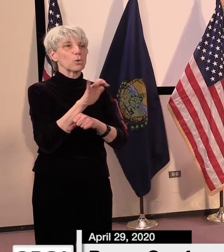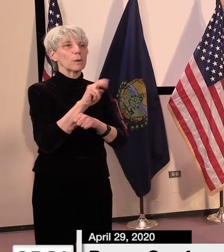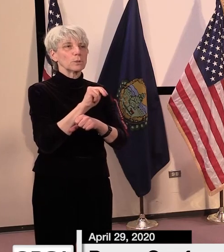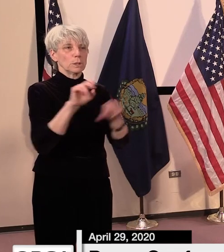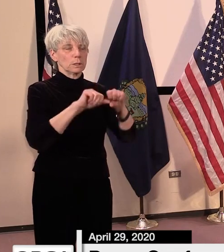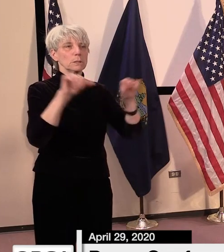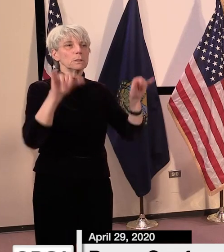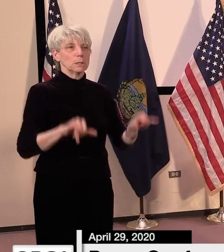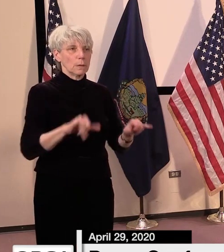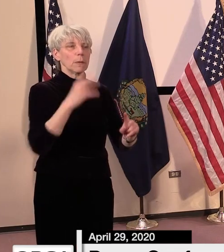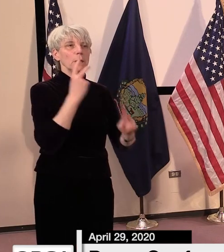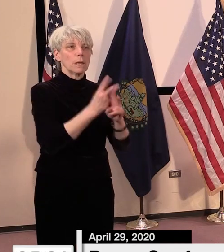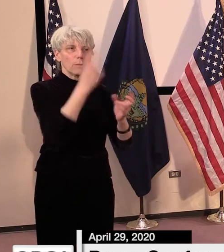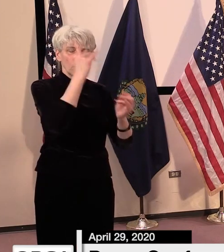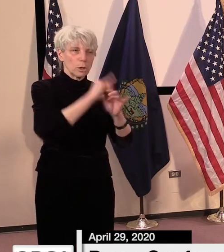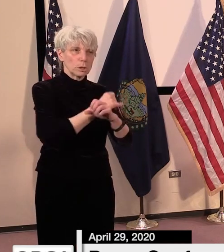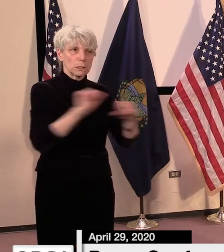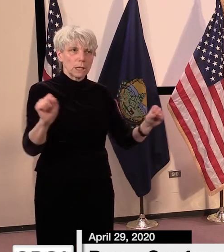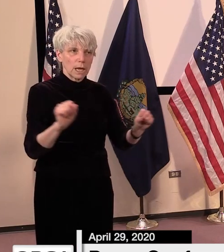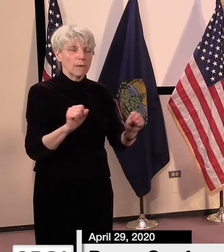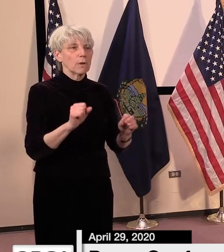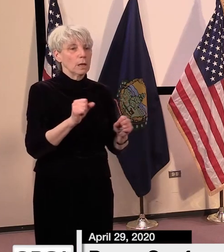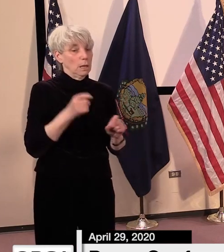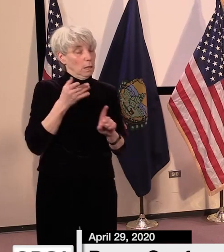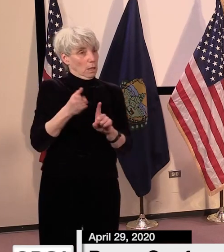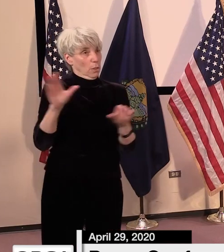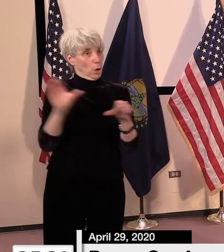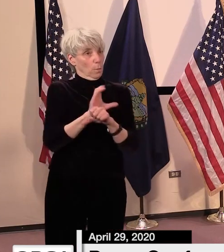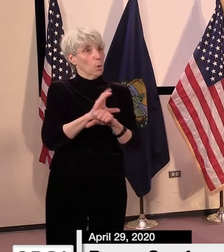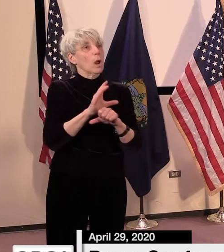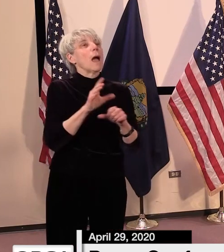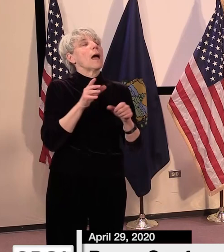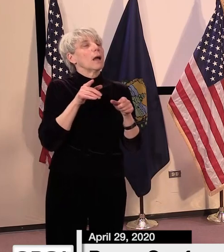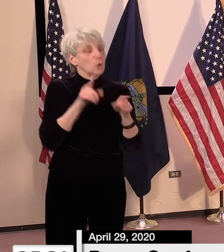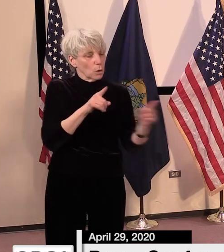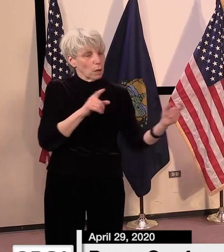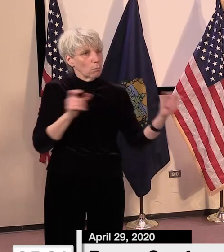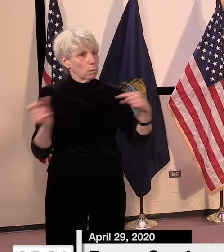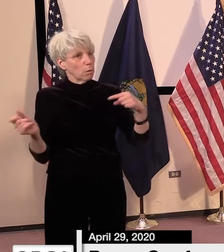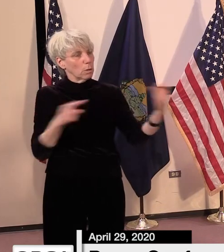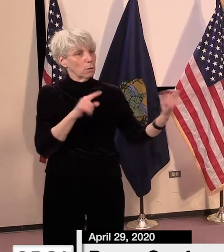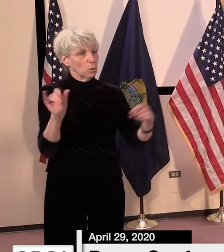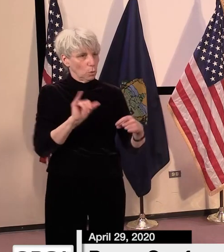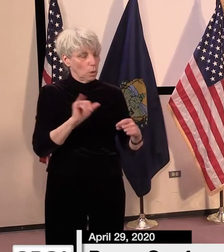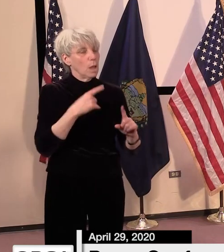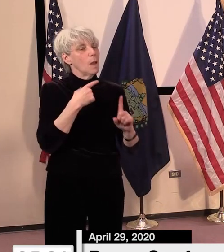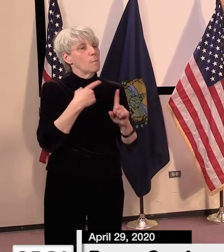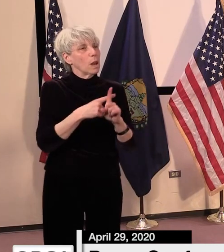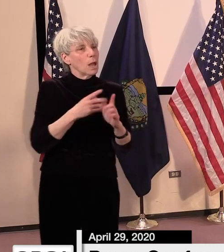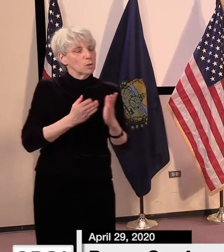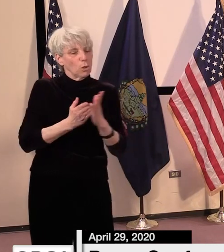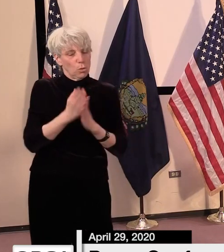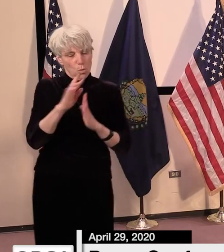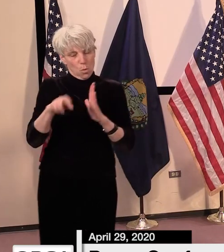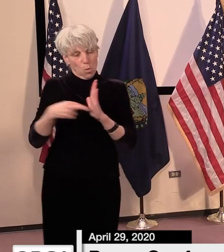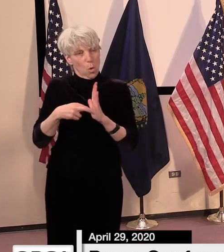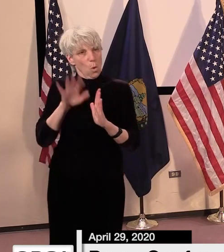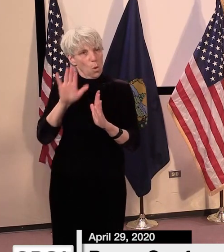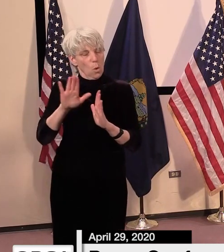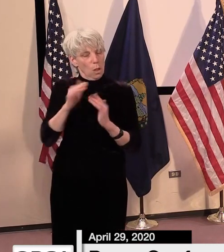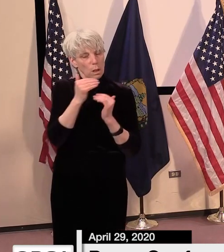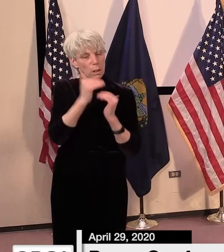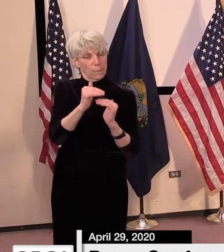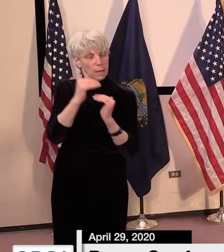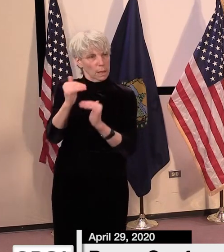And it'll also be maintained through role-based access control. So certain roles will only have certain access